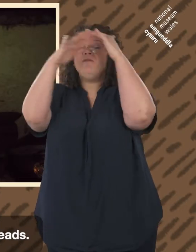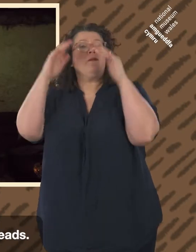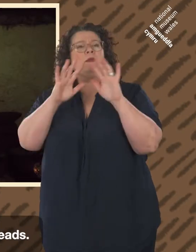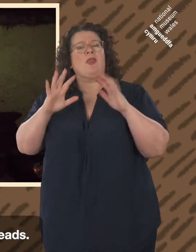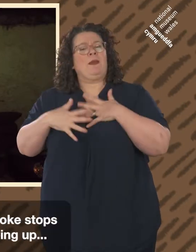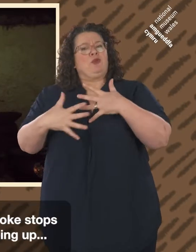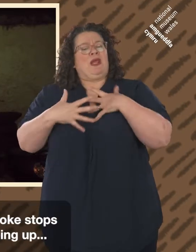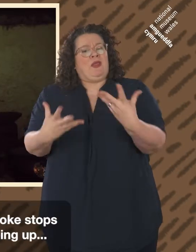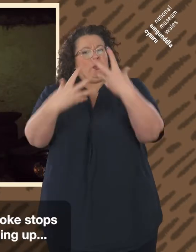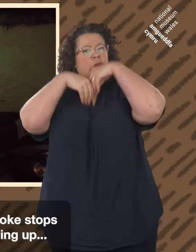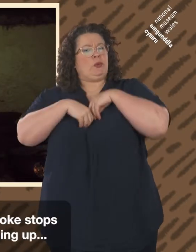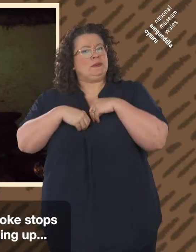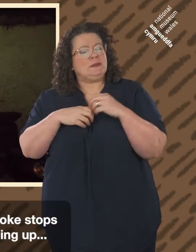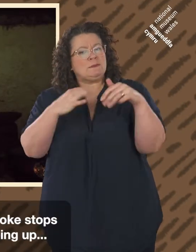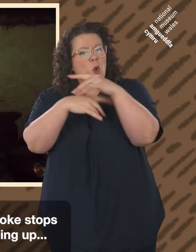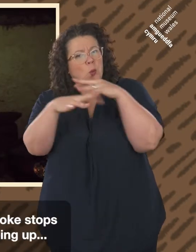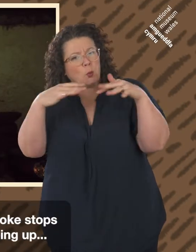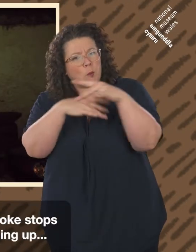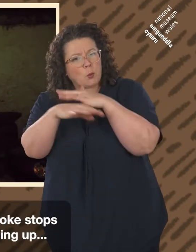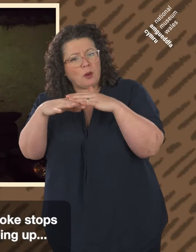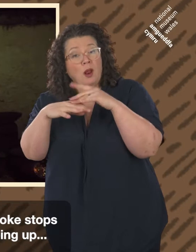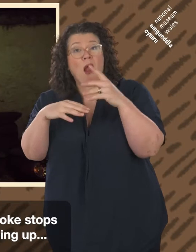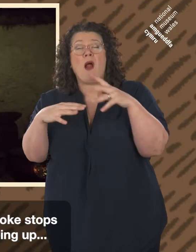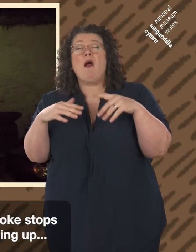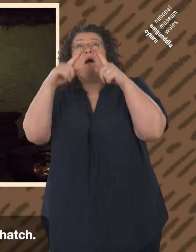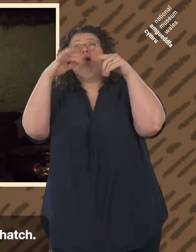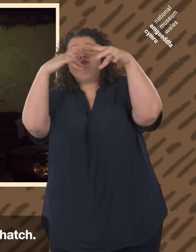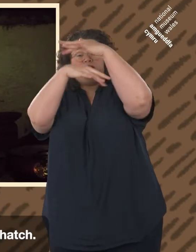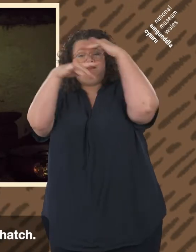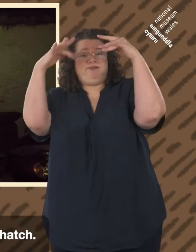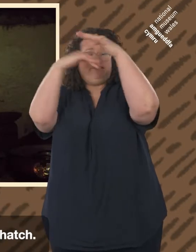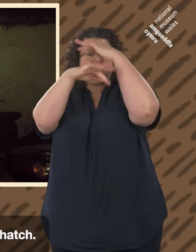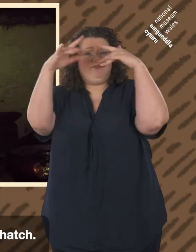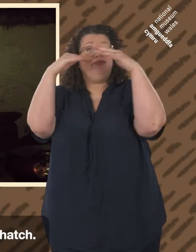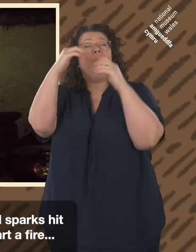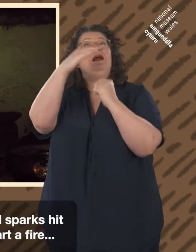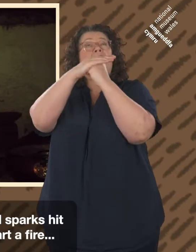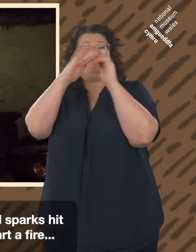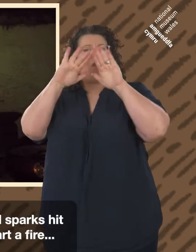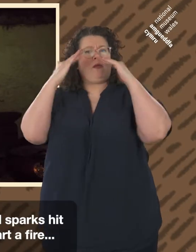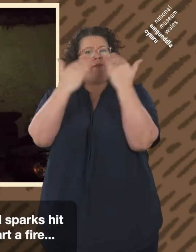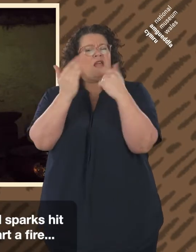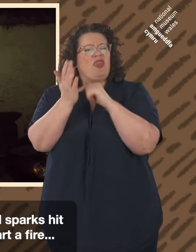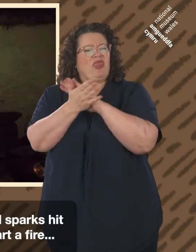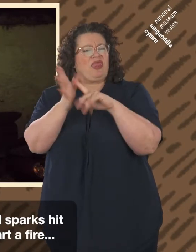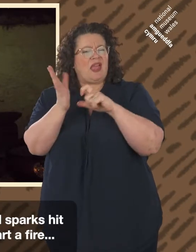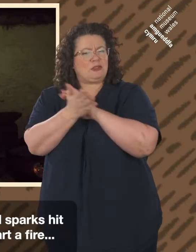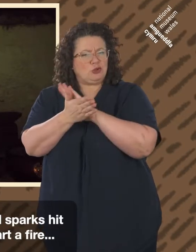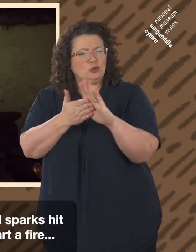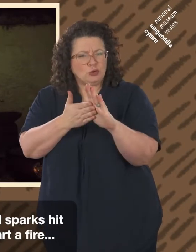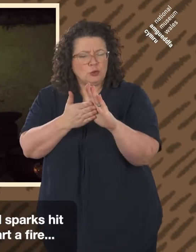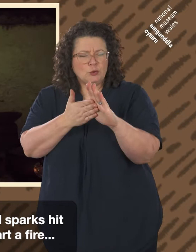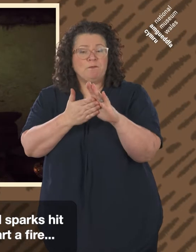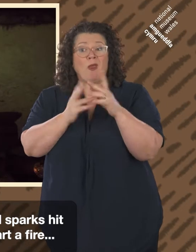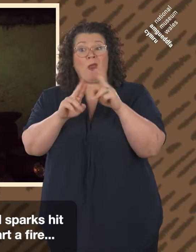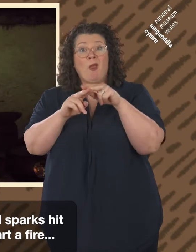heads. And this cloud of smoke stops the sparks from going up and hitting the thatch. Now if dry thatch and sparks